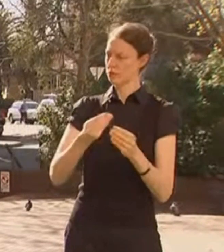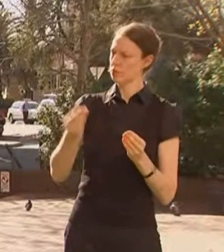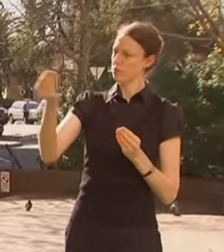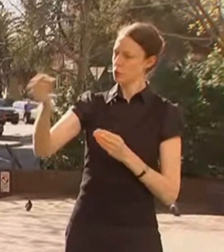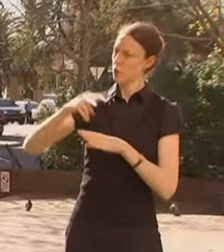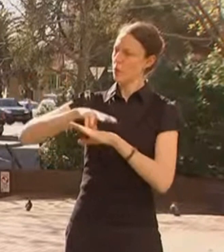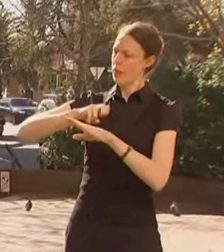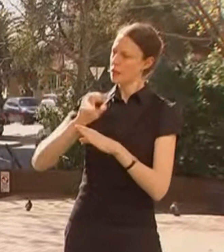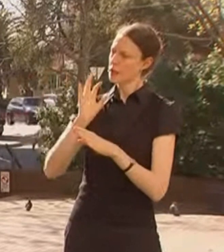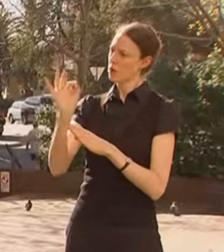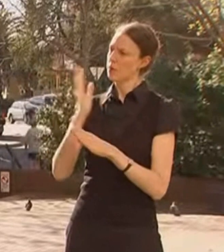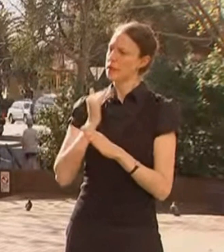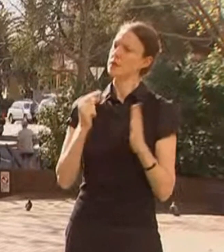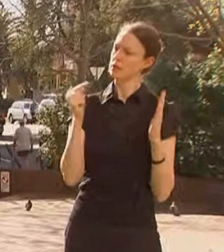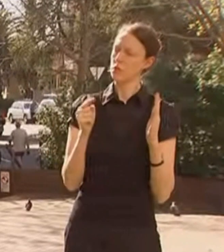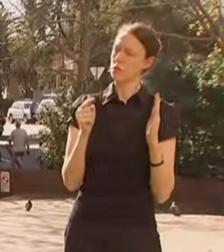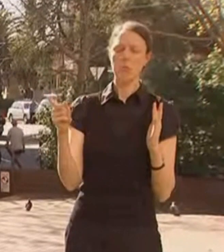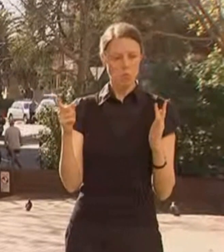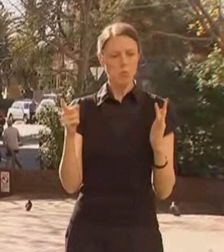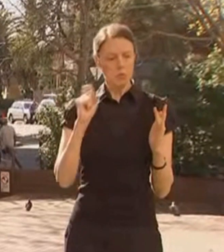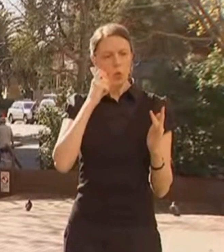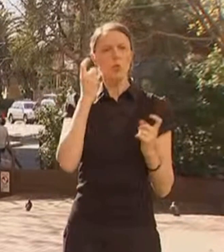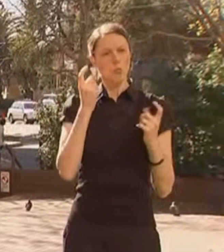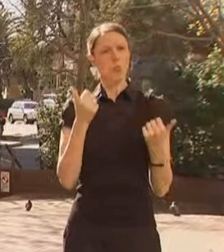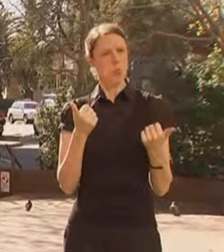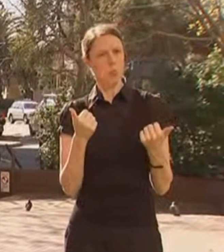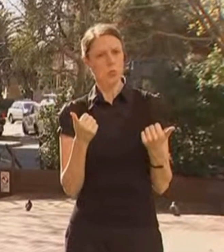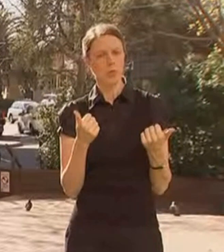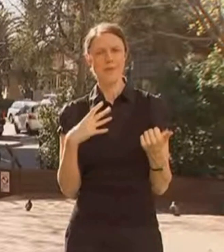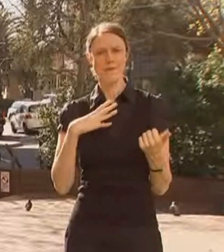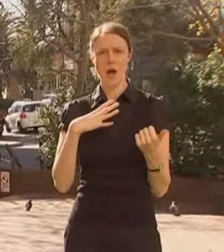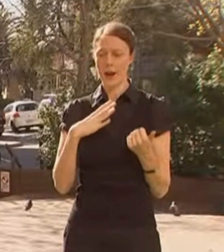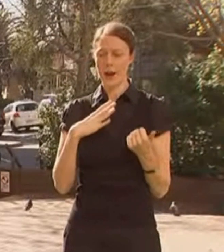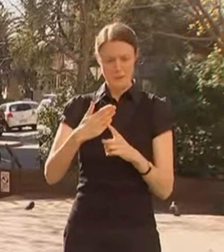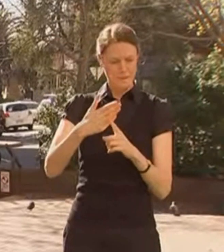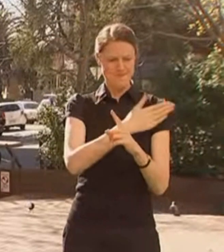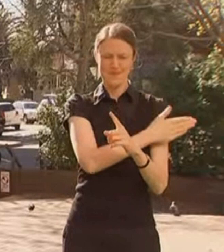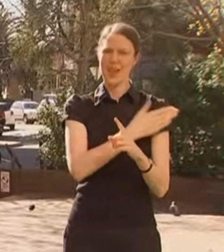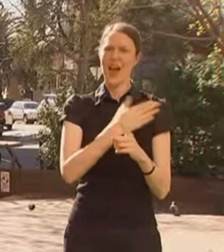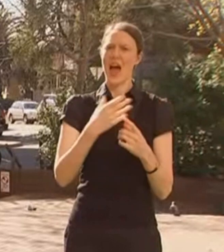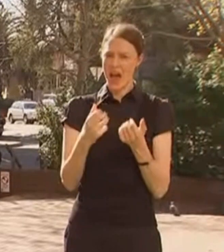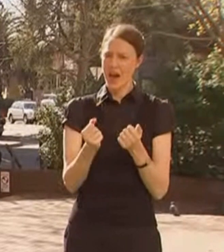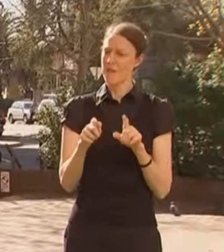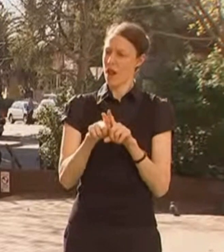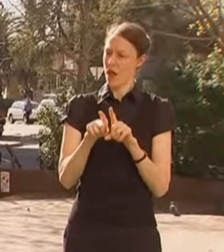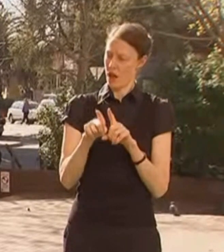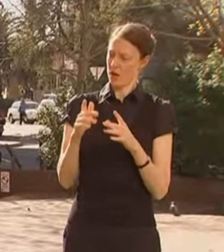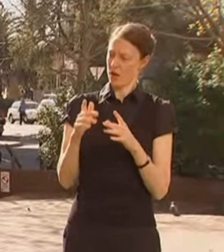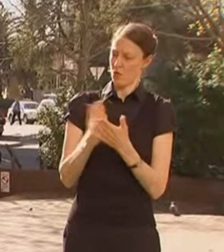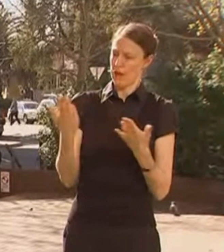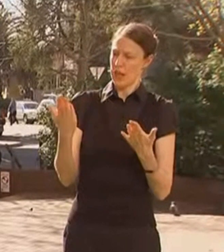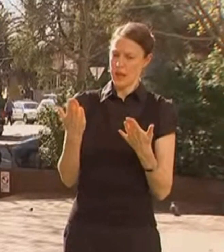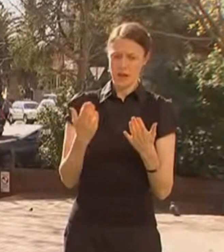who've breached the health orders. And, you know, we haven't all worked so hard to have all that work undone. And if people